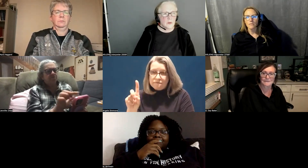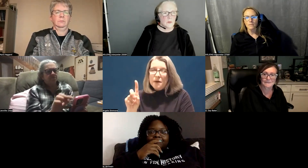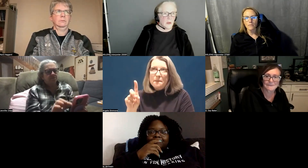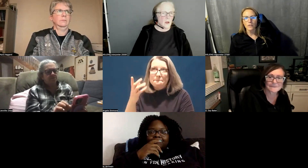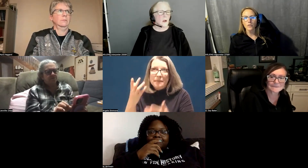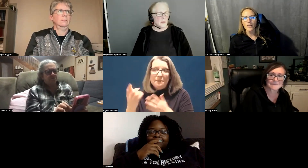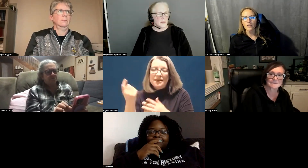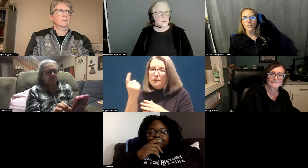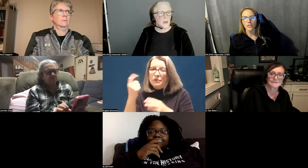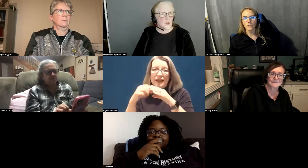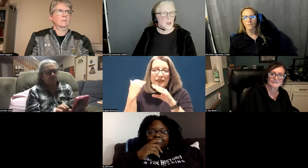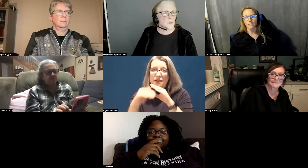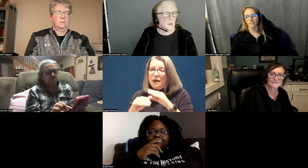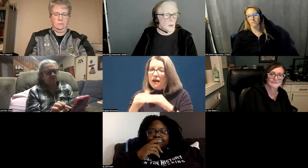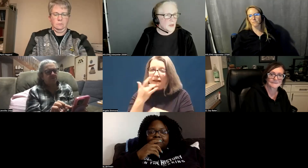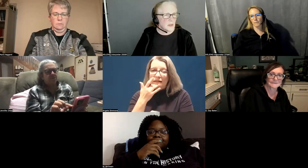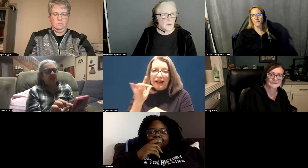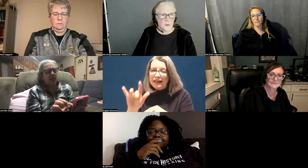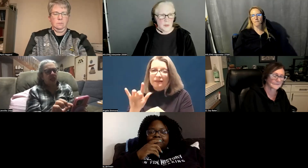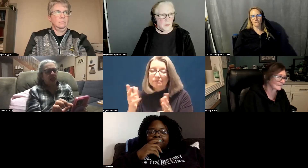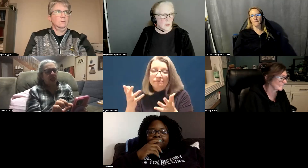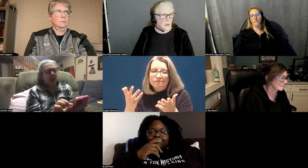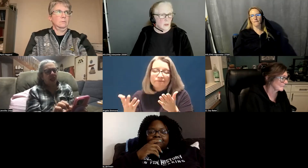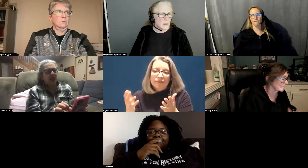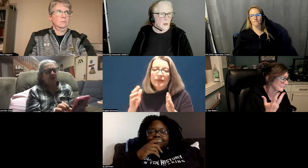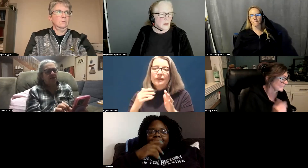All right. So yeah, I'll need to make a change, maybe about PDF or something.